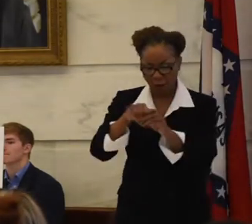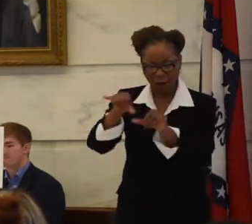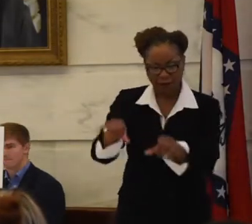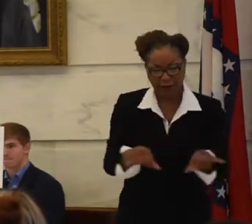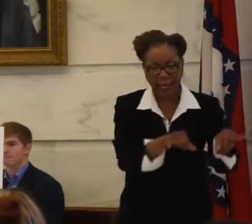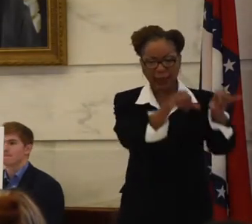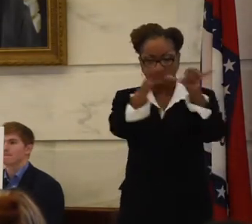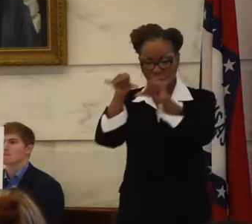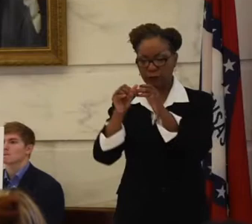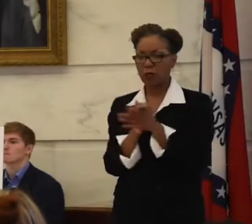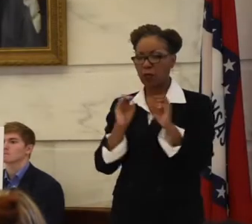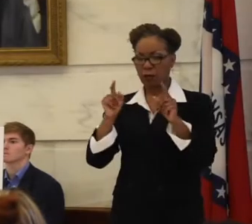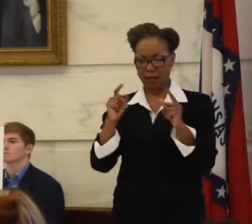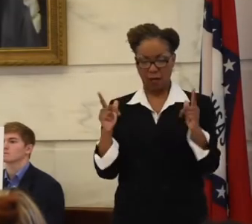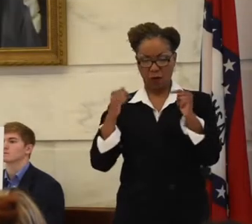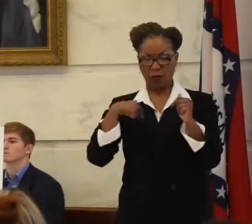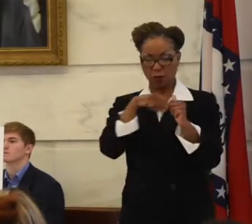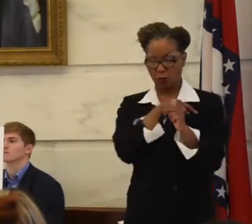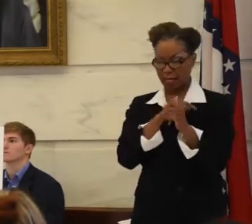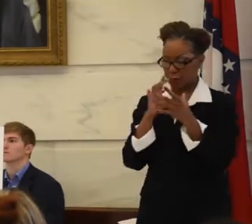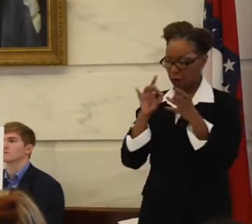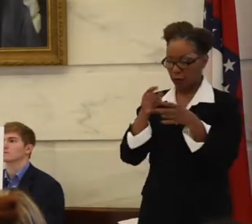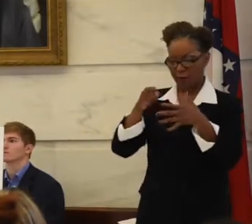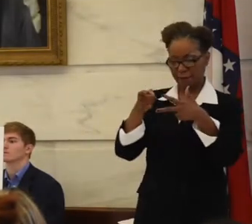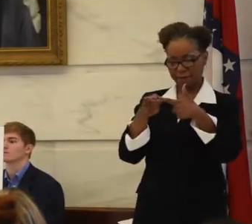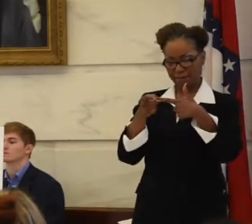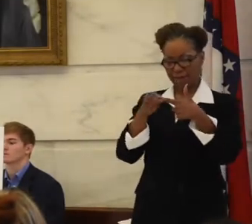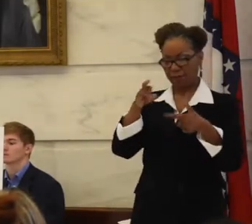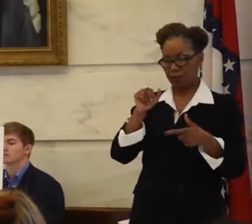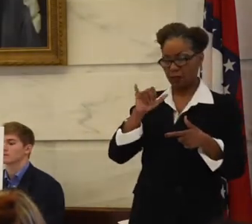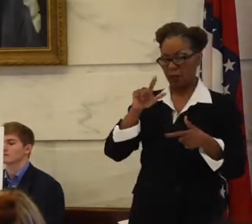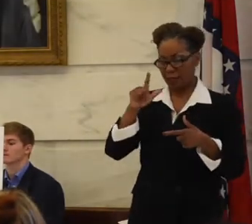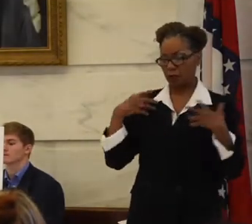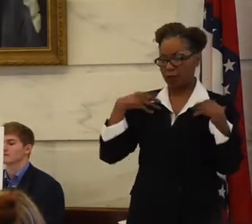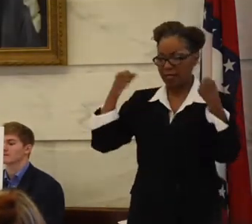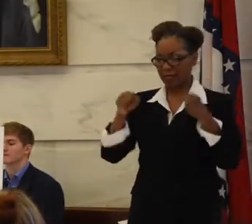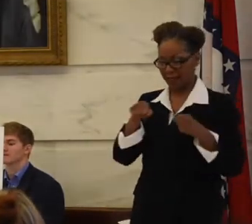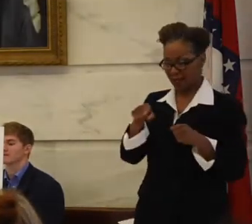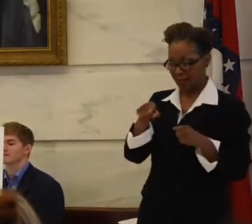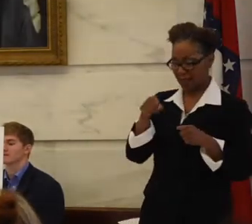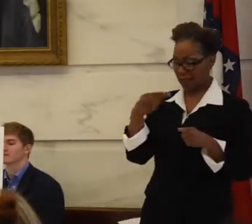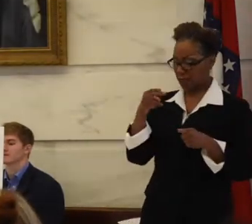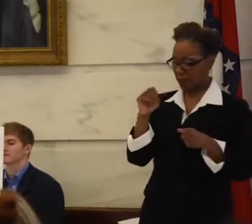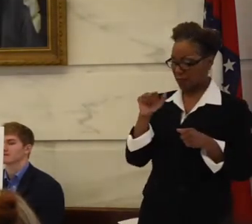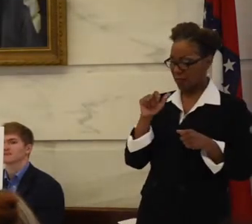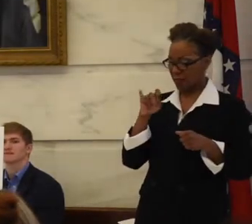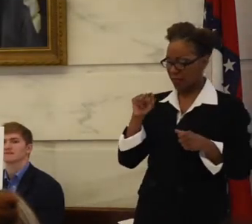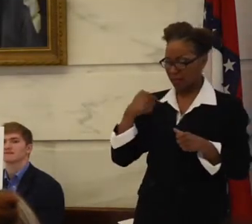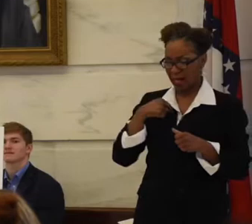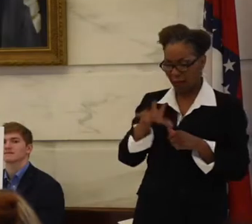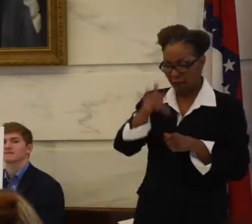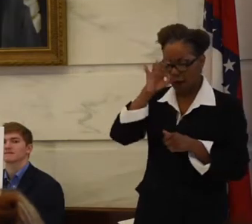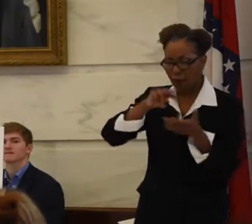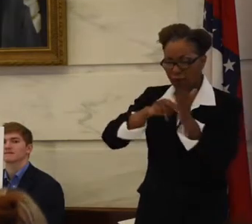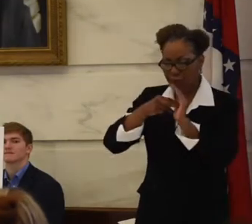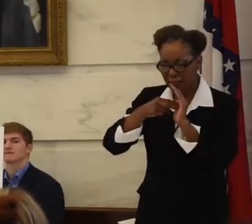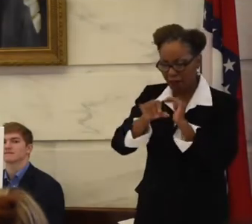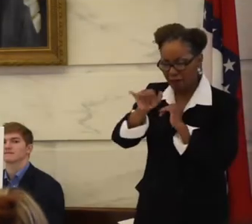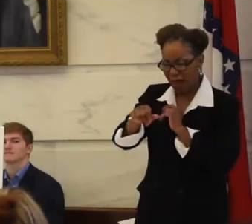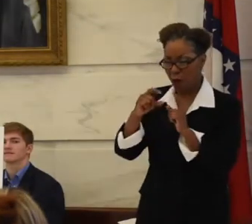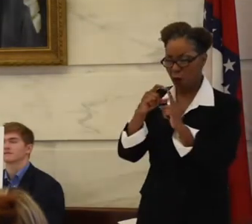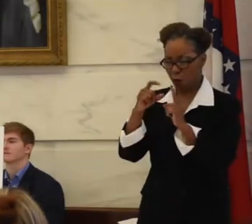standards. When we talk about racial healing, the word healing, I looked up the etymology of that word,